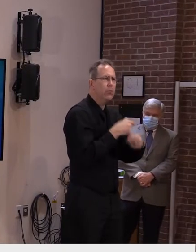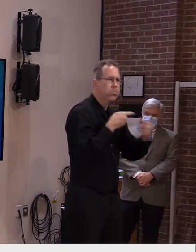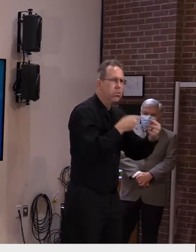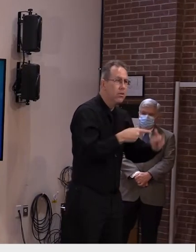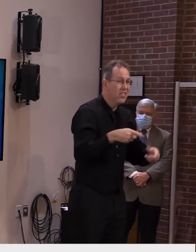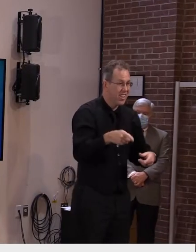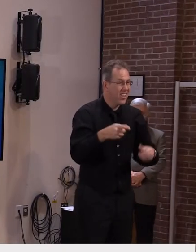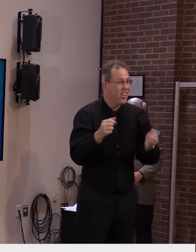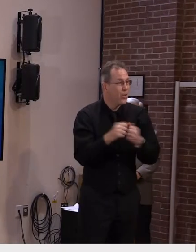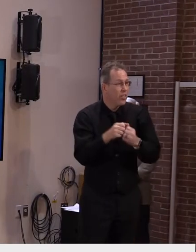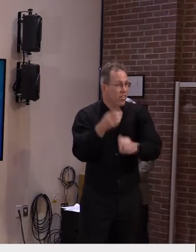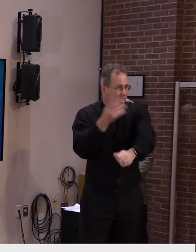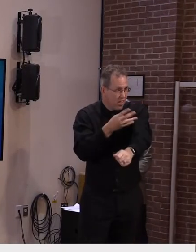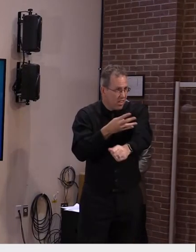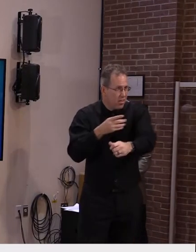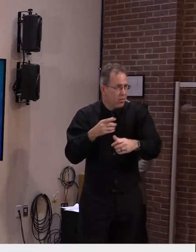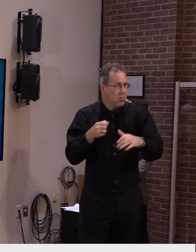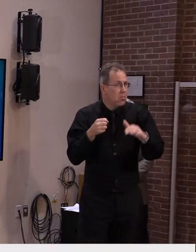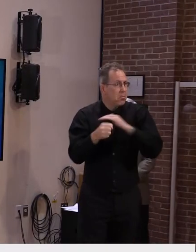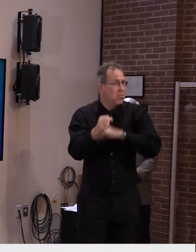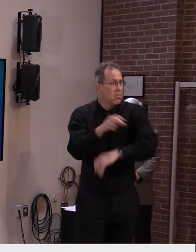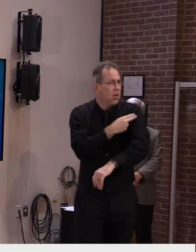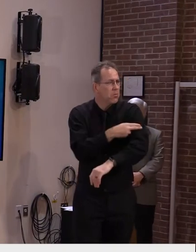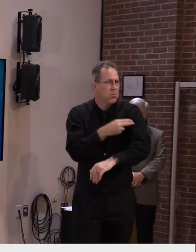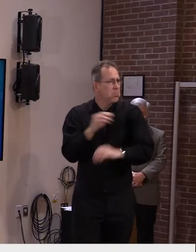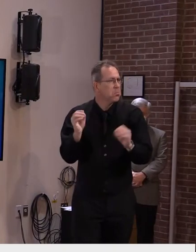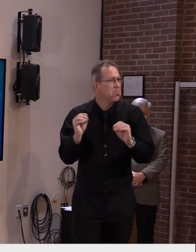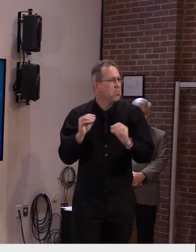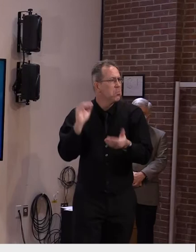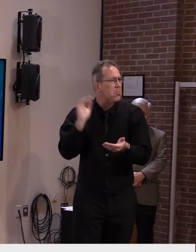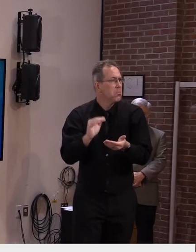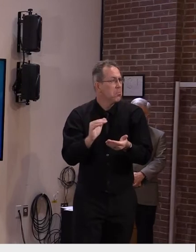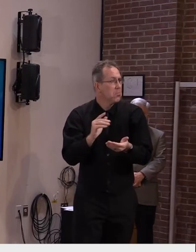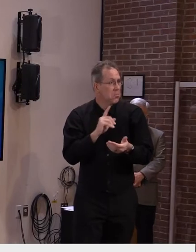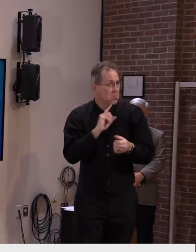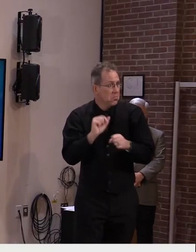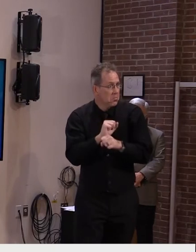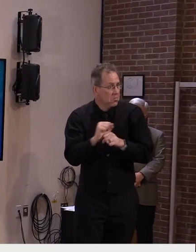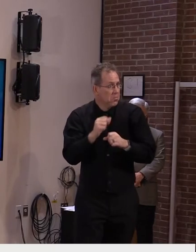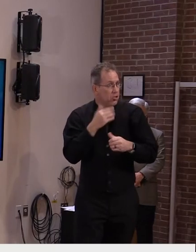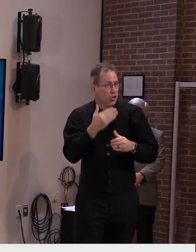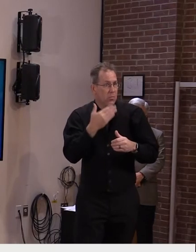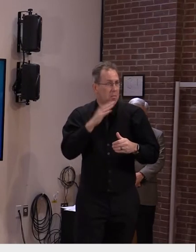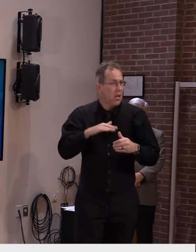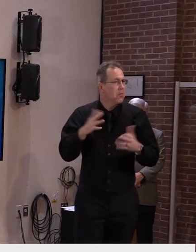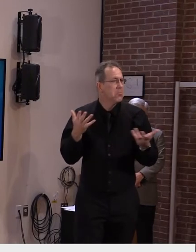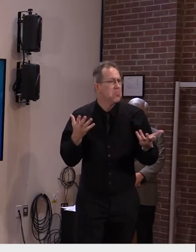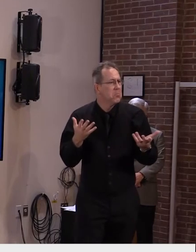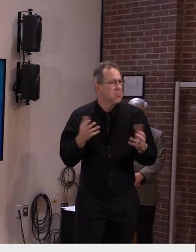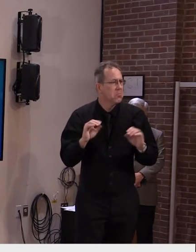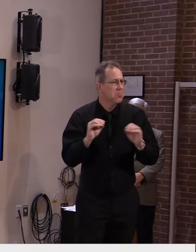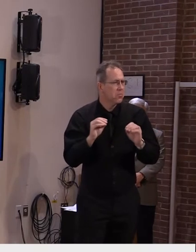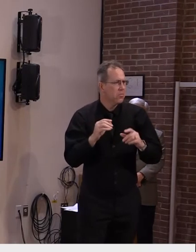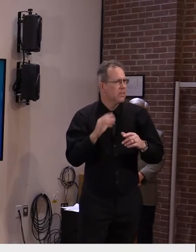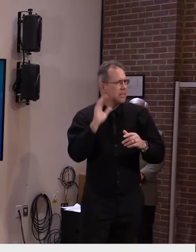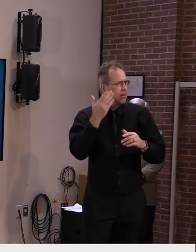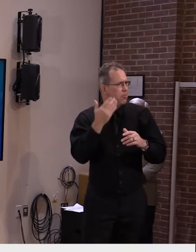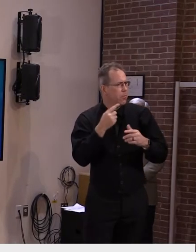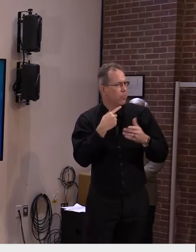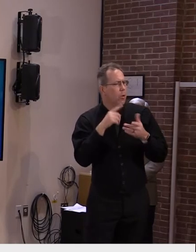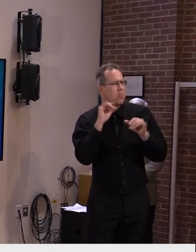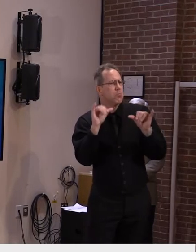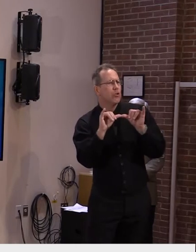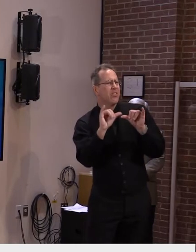end up in the hospital because you gave them the monoclonal antibodies? Anecdotally, because I have